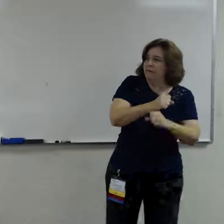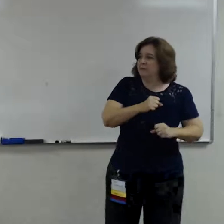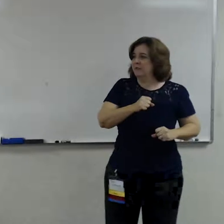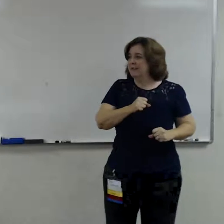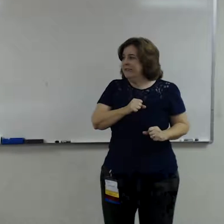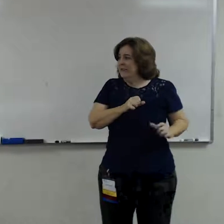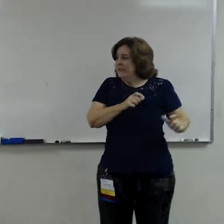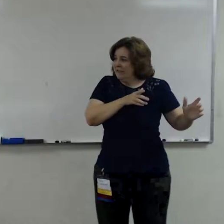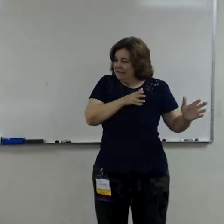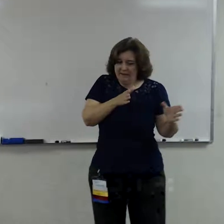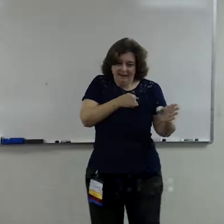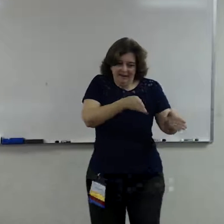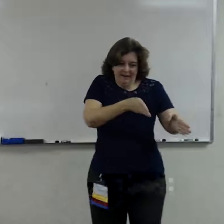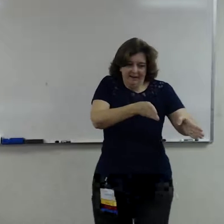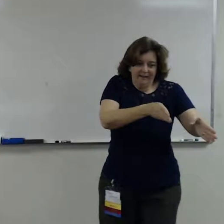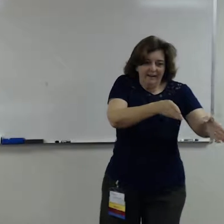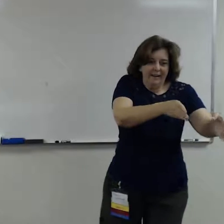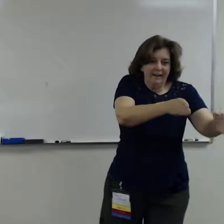confidential, da-da-da-da-da-da-da-da-da-da.